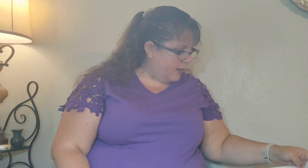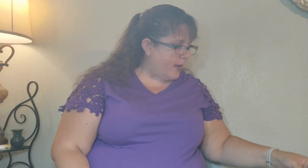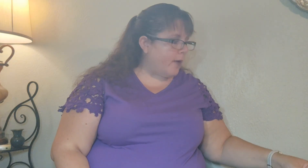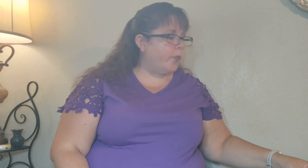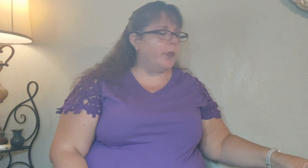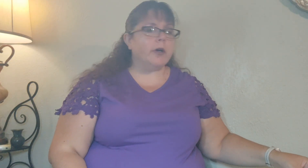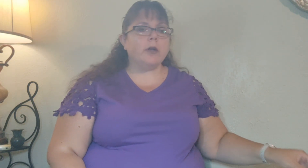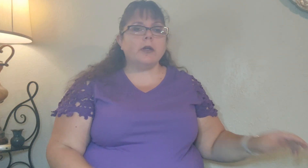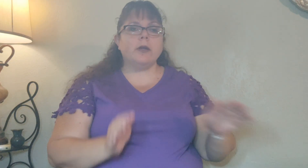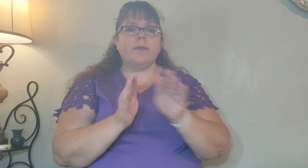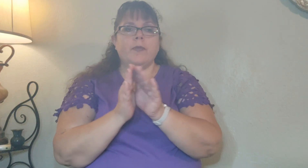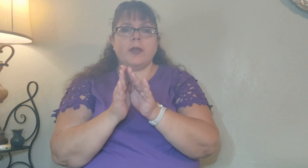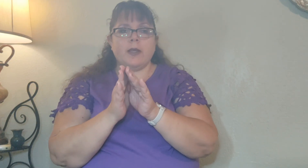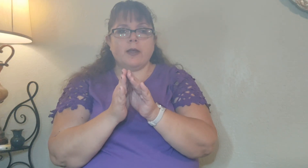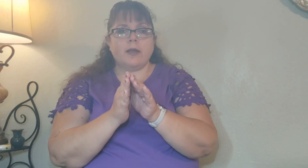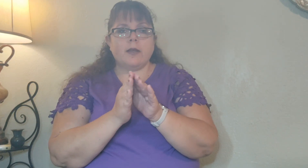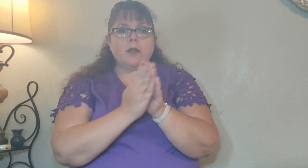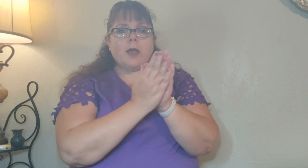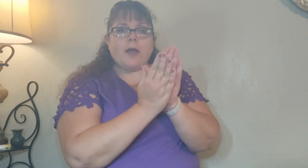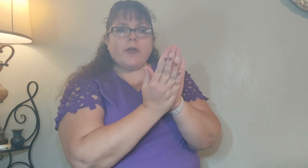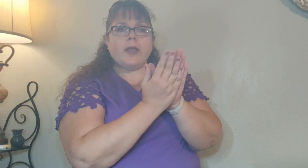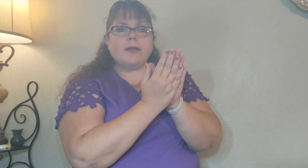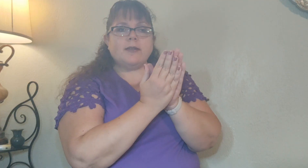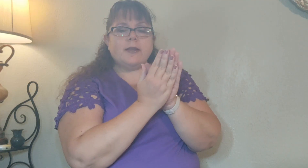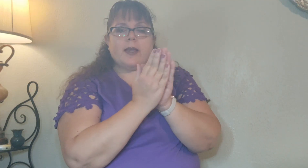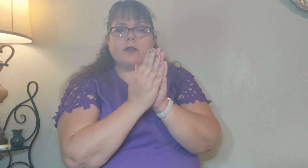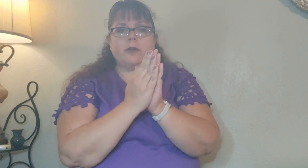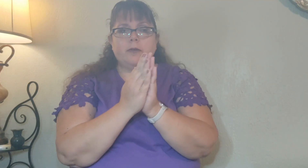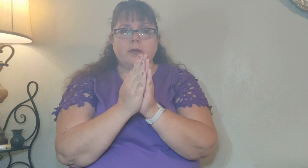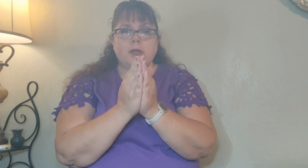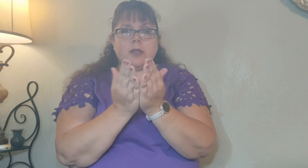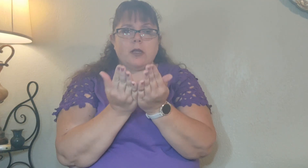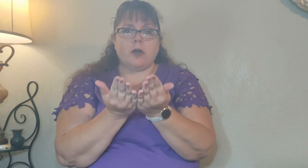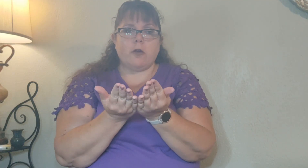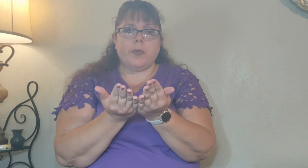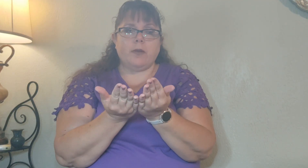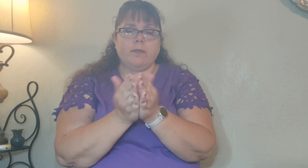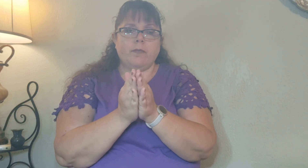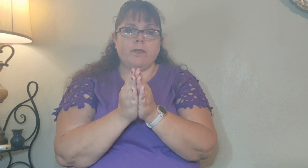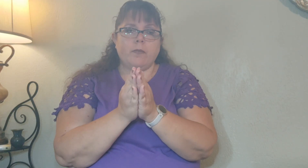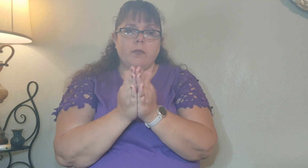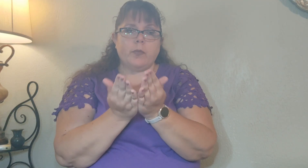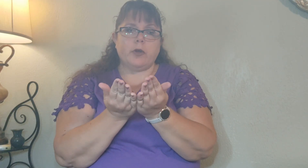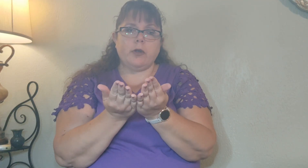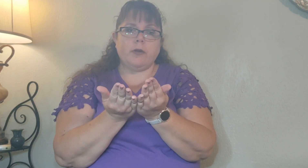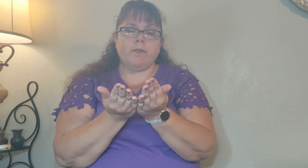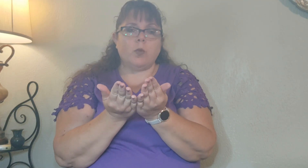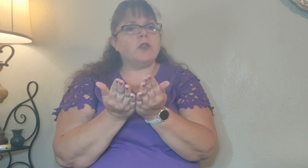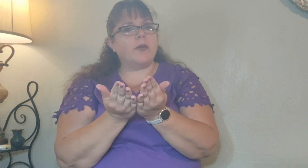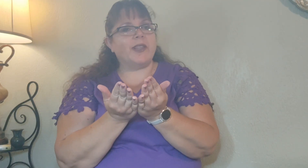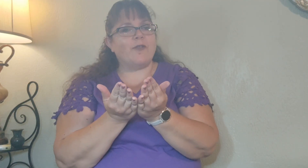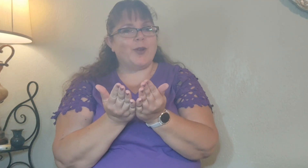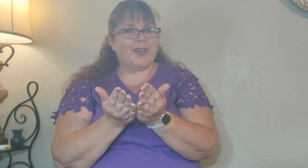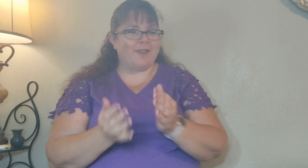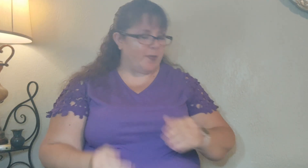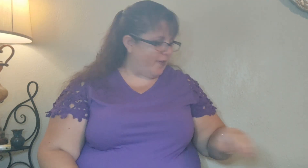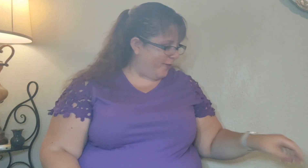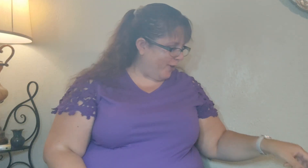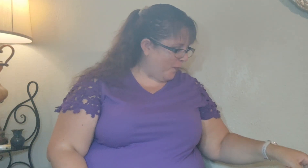See, in Book, you have your hands together, and then you open Book, which I believe we went over before.